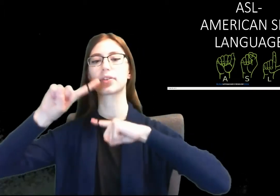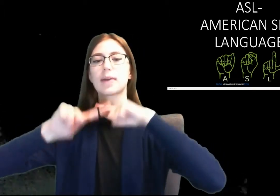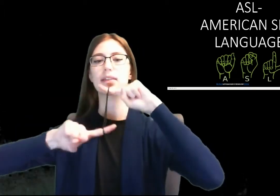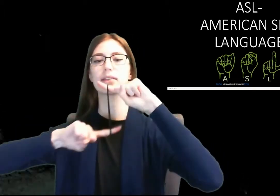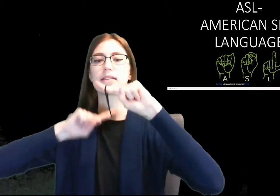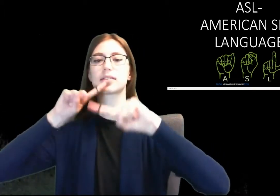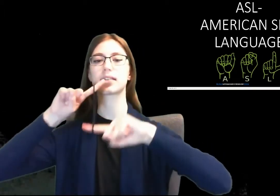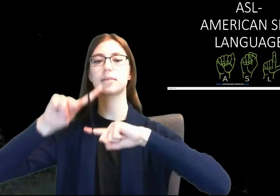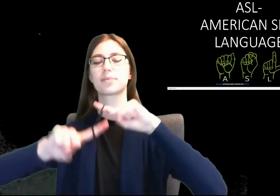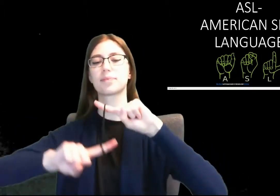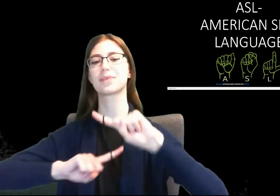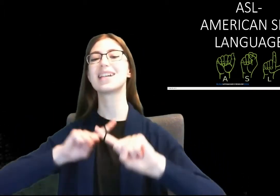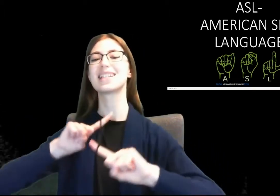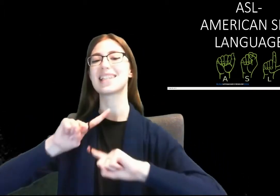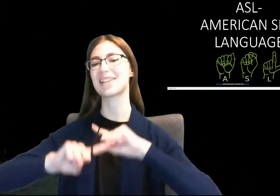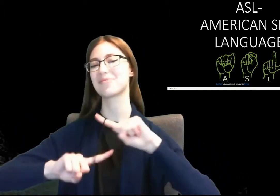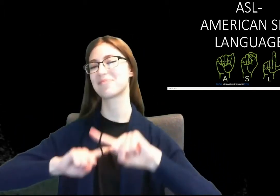than this. There. Sign.